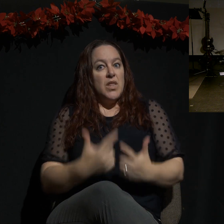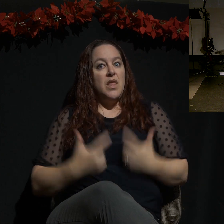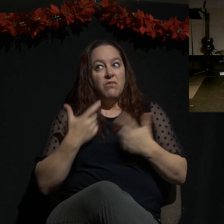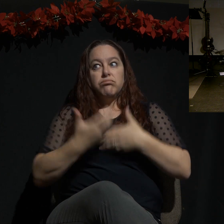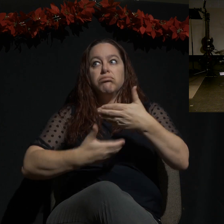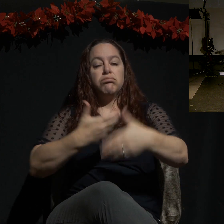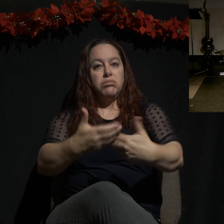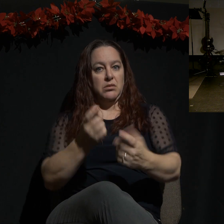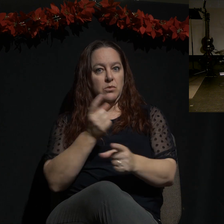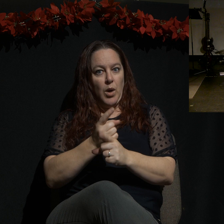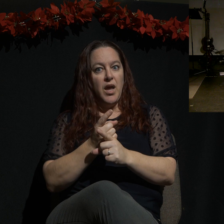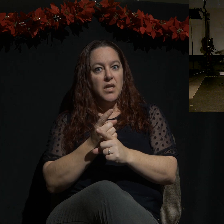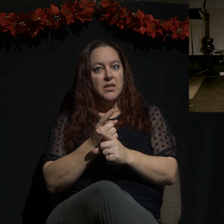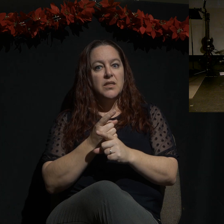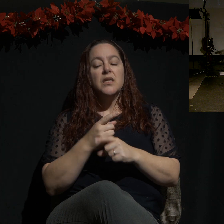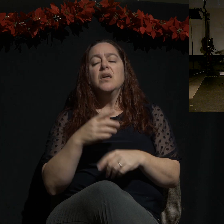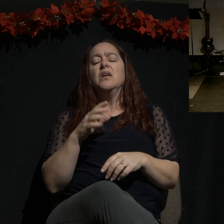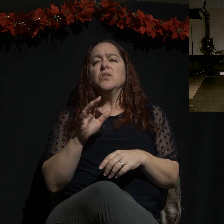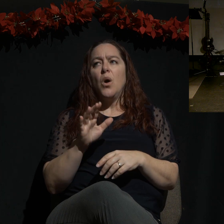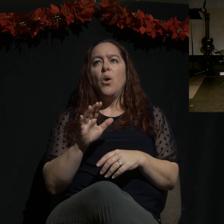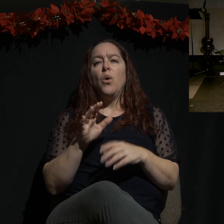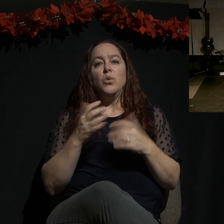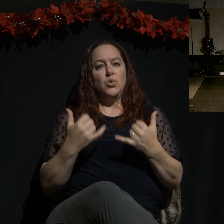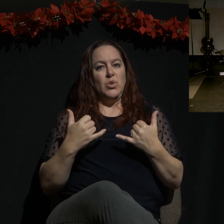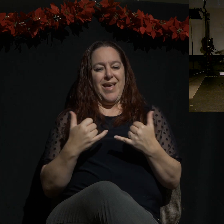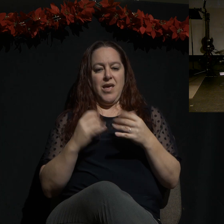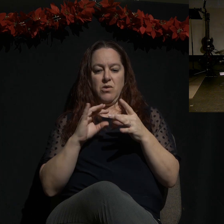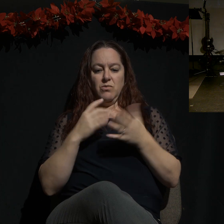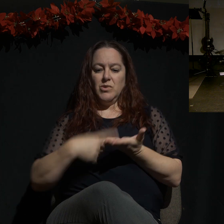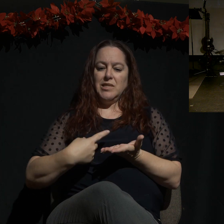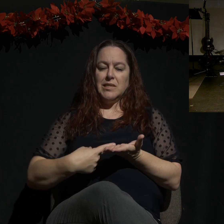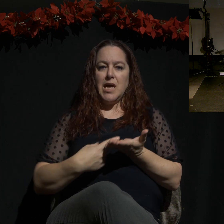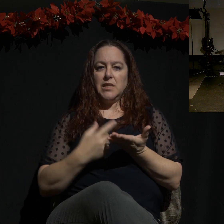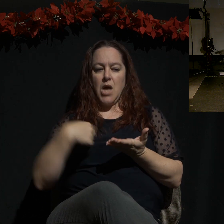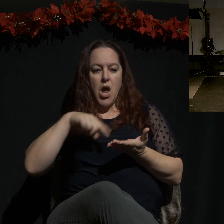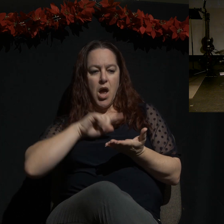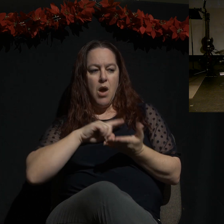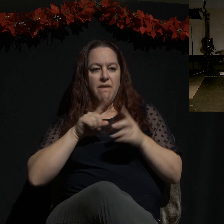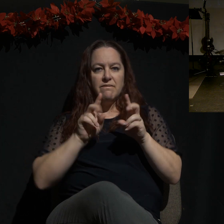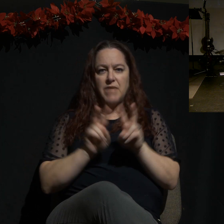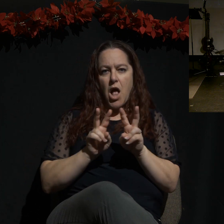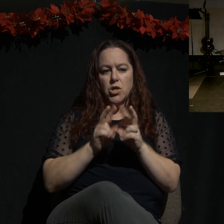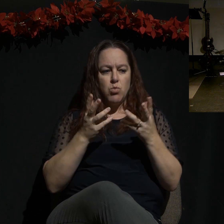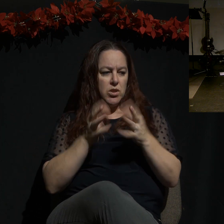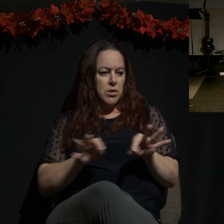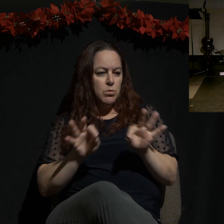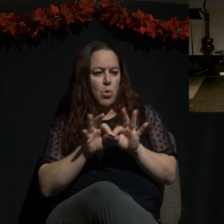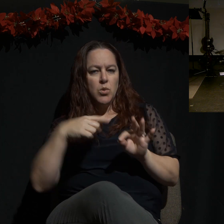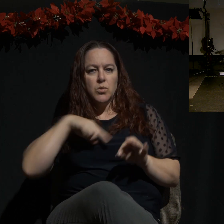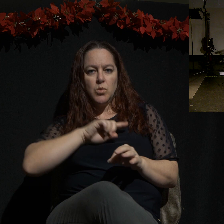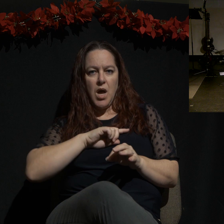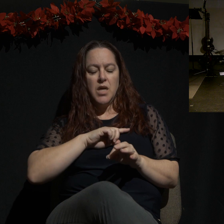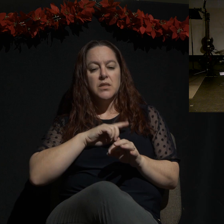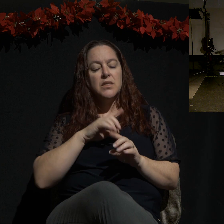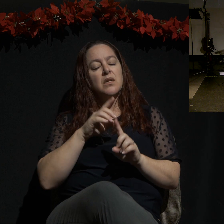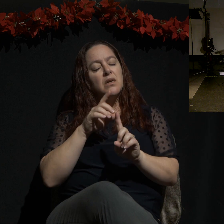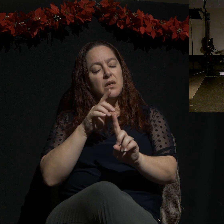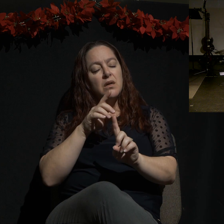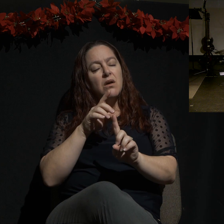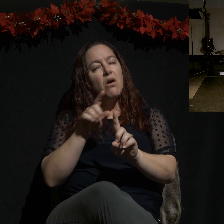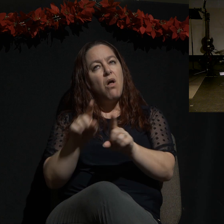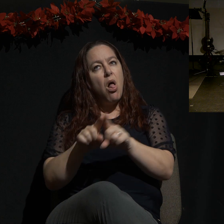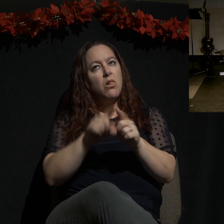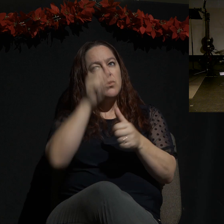So as we talk about what we value, as we talk about what's important to us, it's